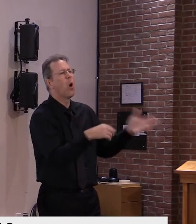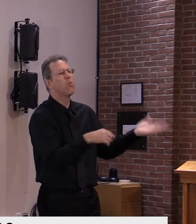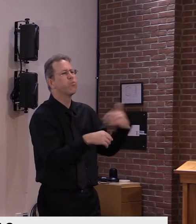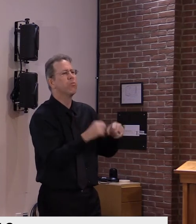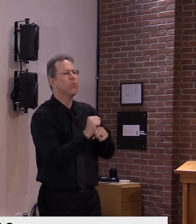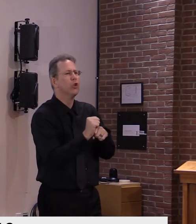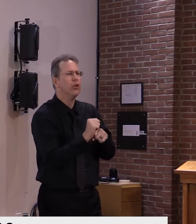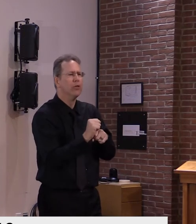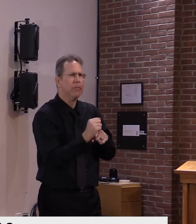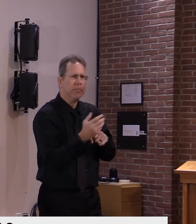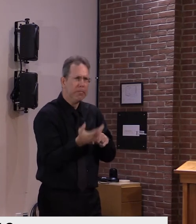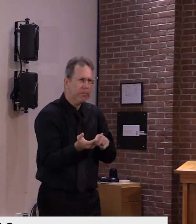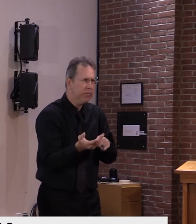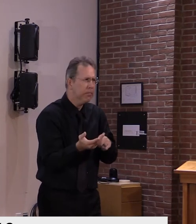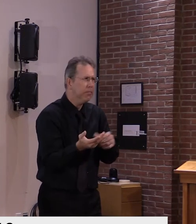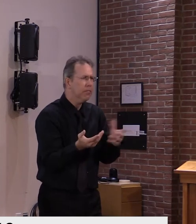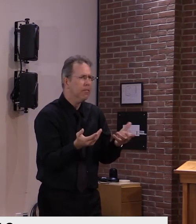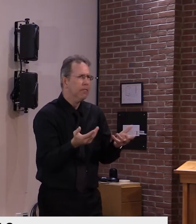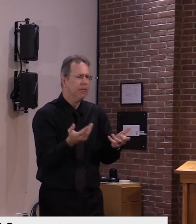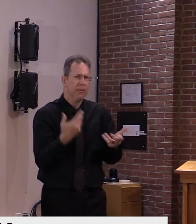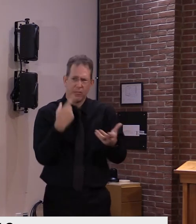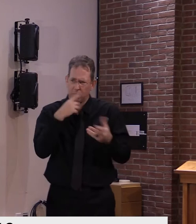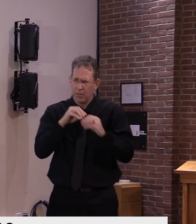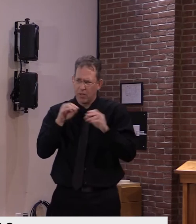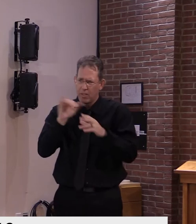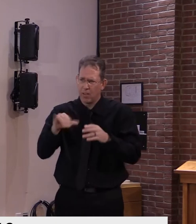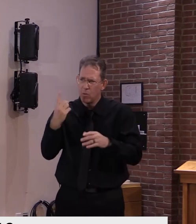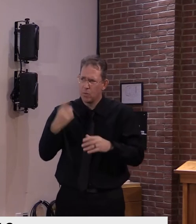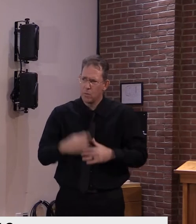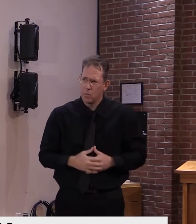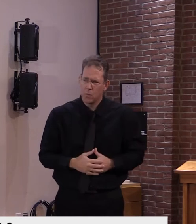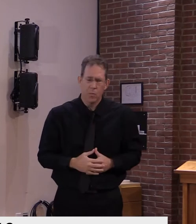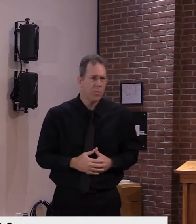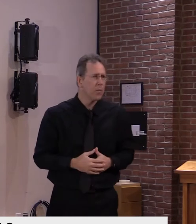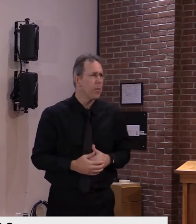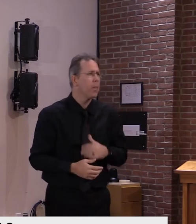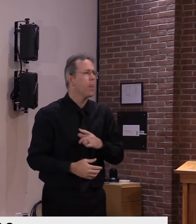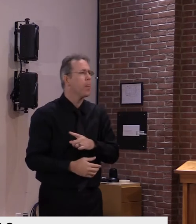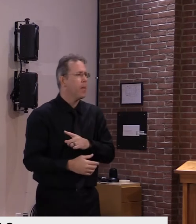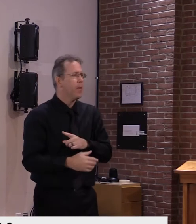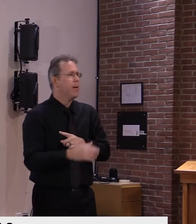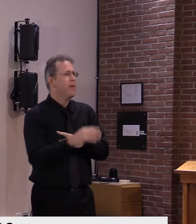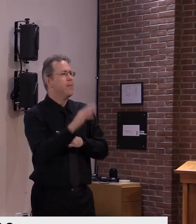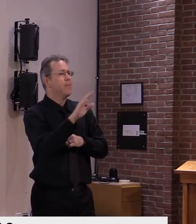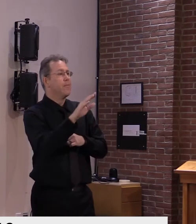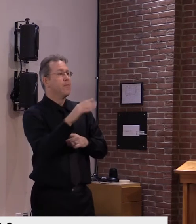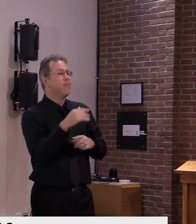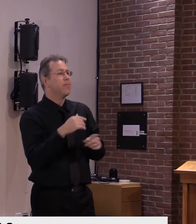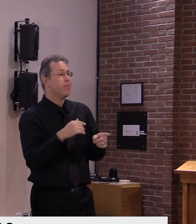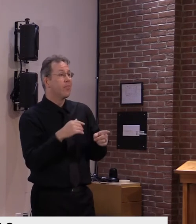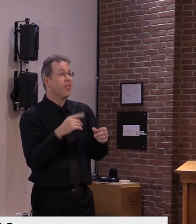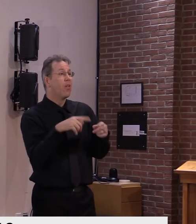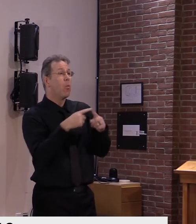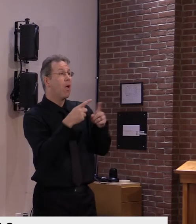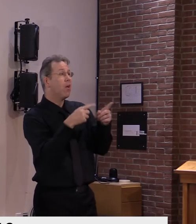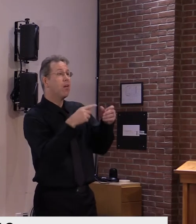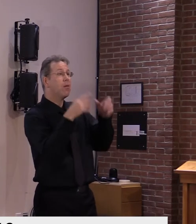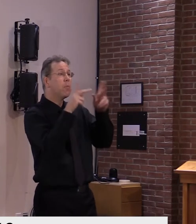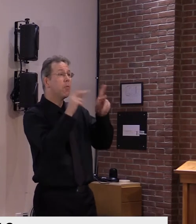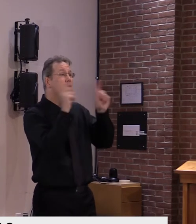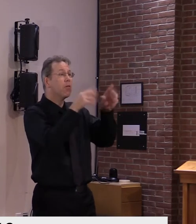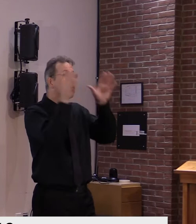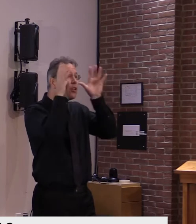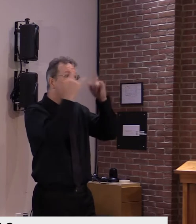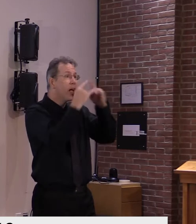Yeah, from my perspective, if they were returning from deer camp with members of different households, they would have